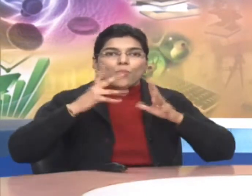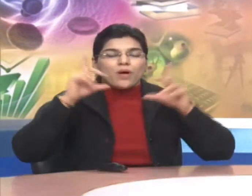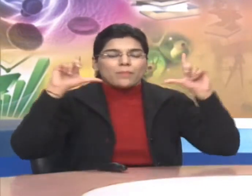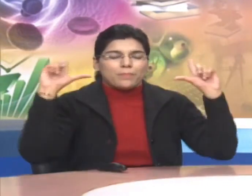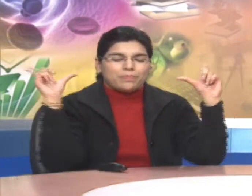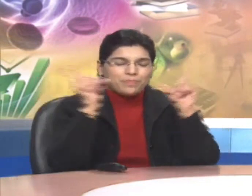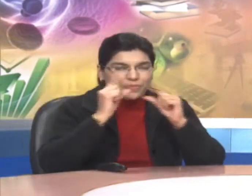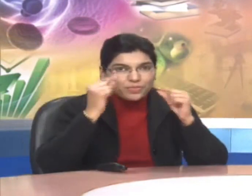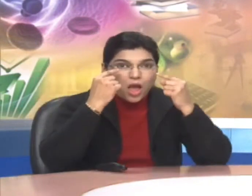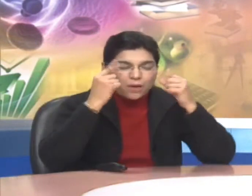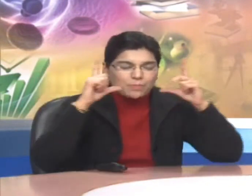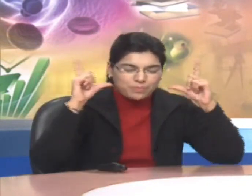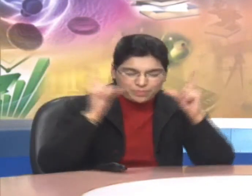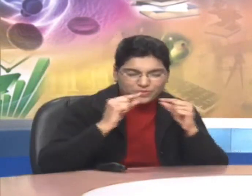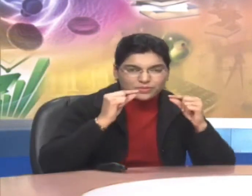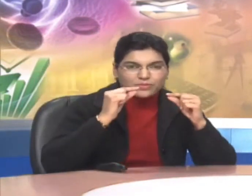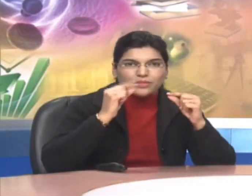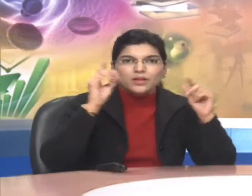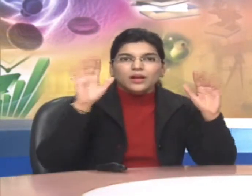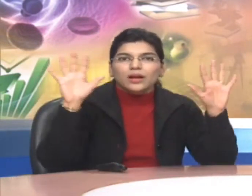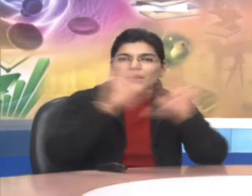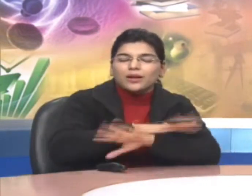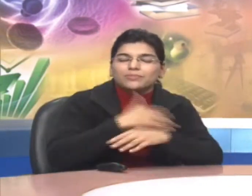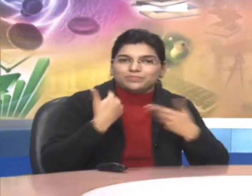night closed in him forever.